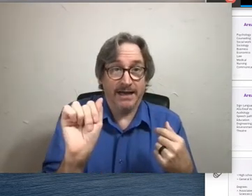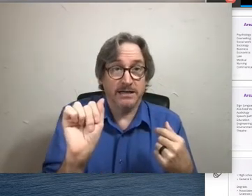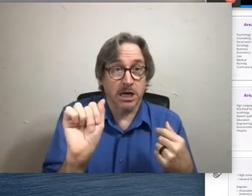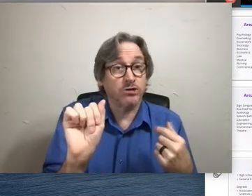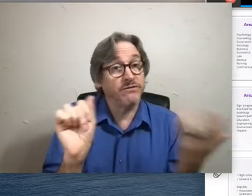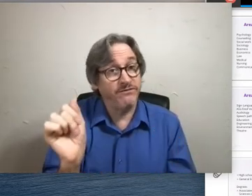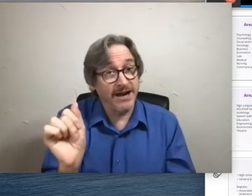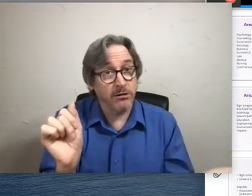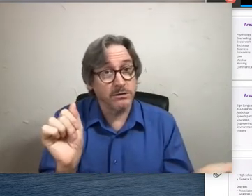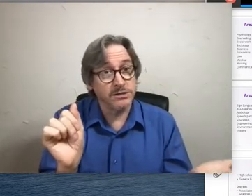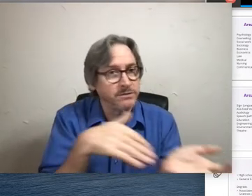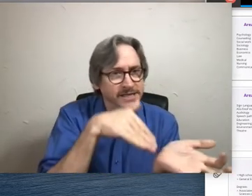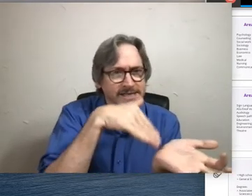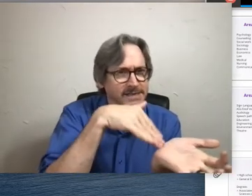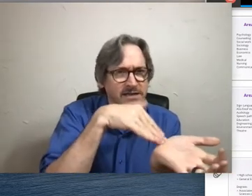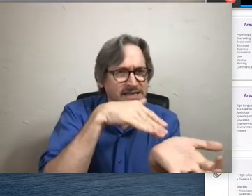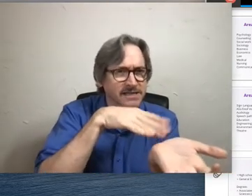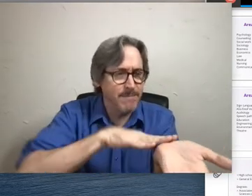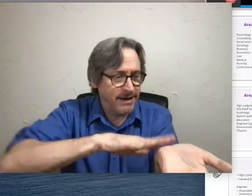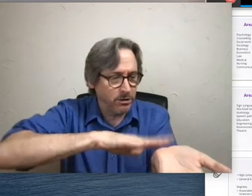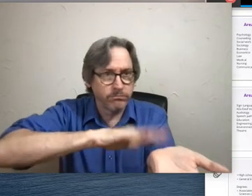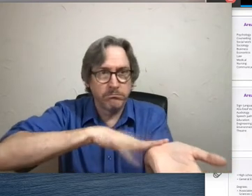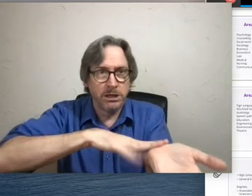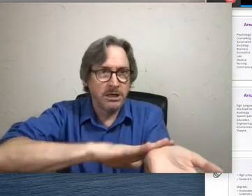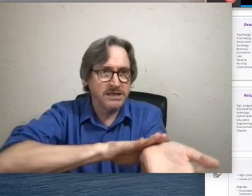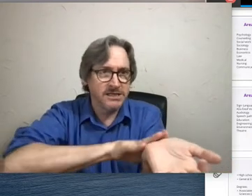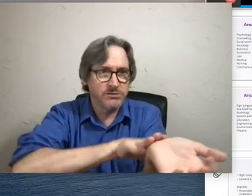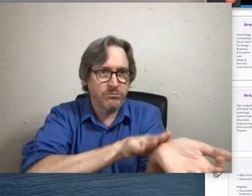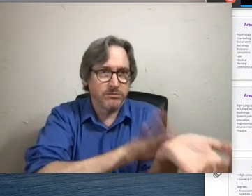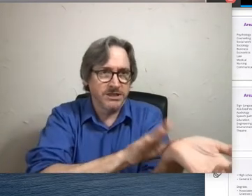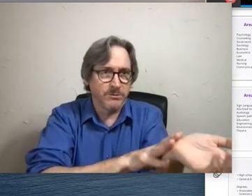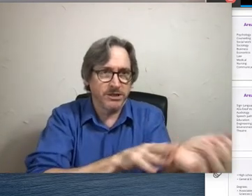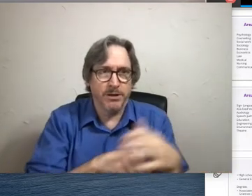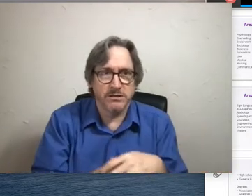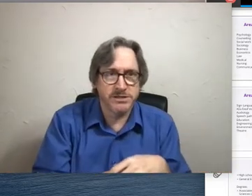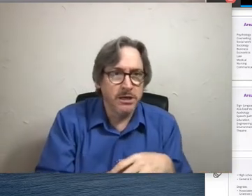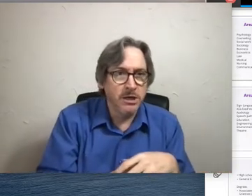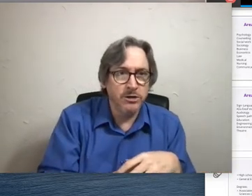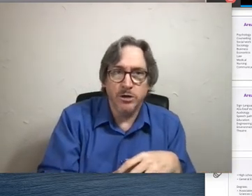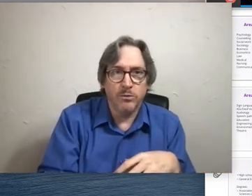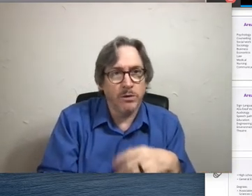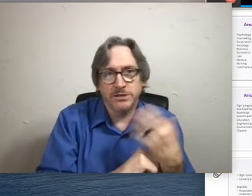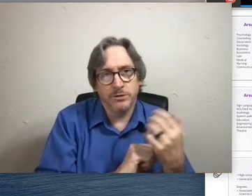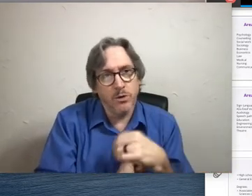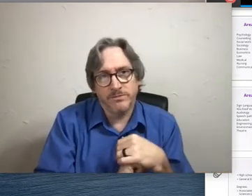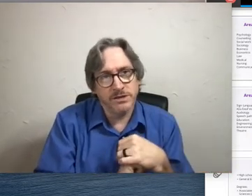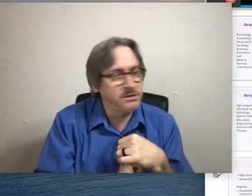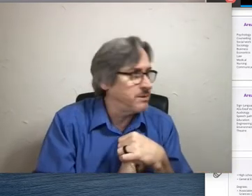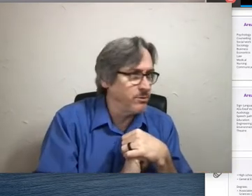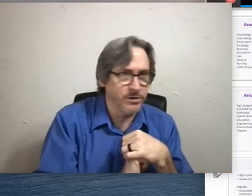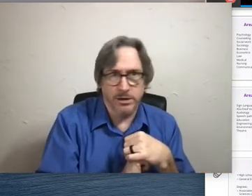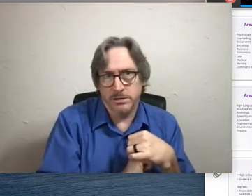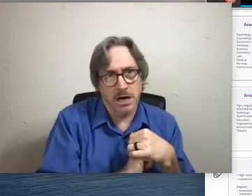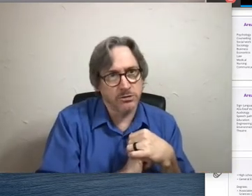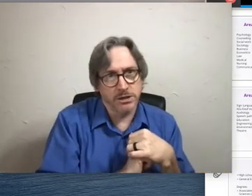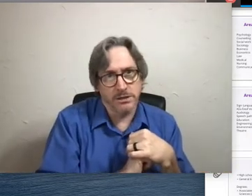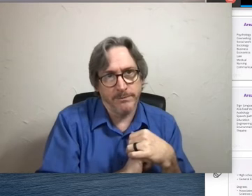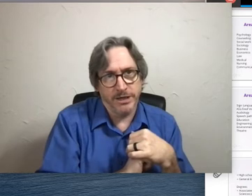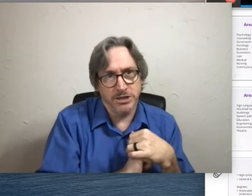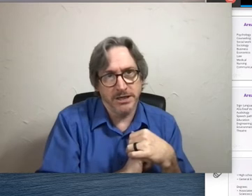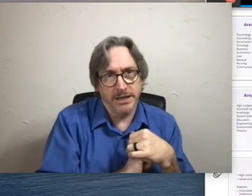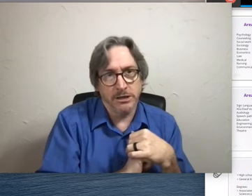DFA, a Doctor of Fine Arts. This is medical because it's dealing with the pulse. You don't want to go up to someone with a